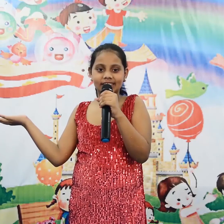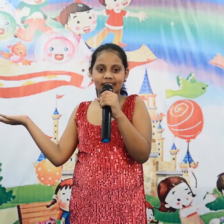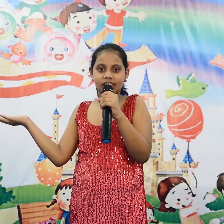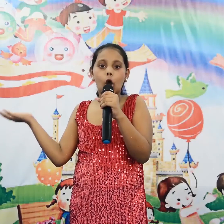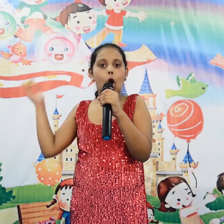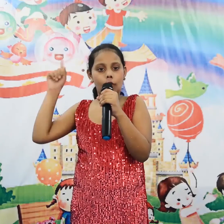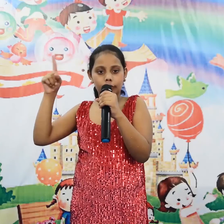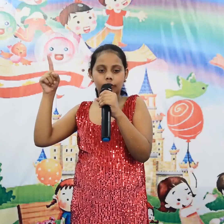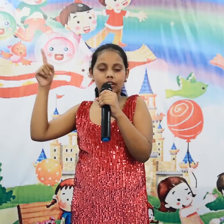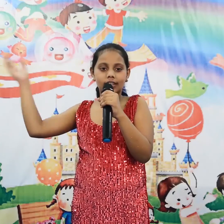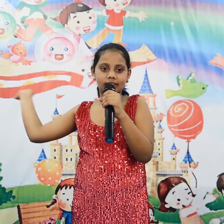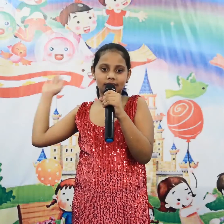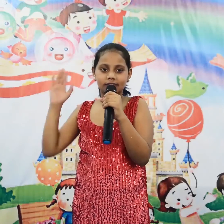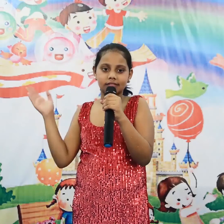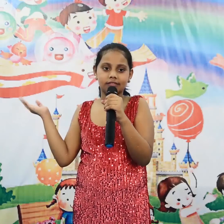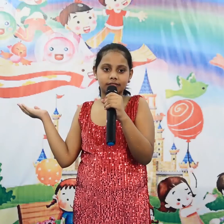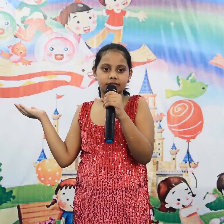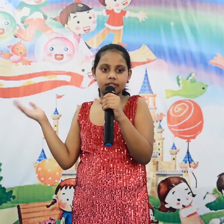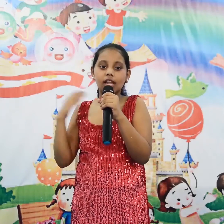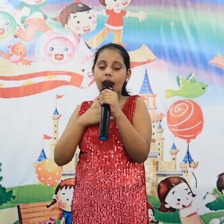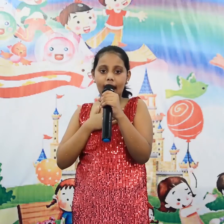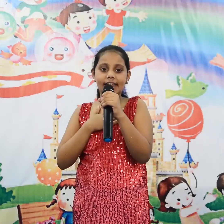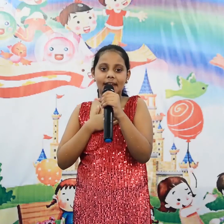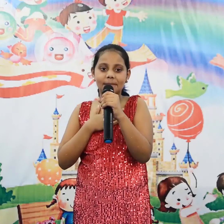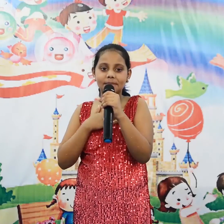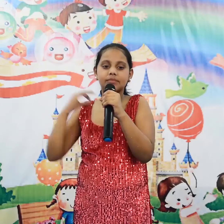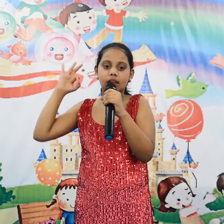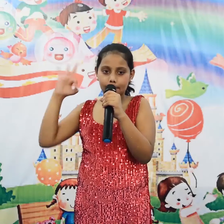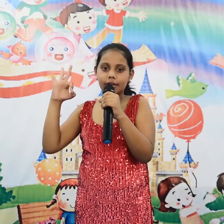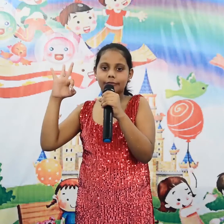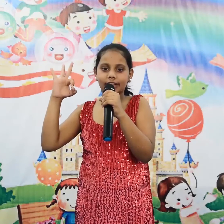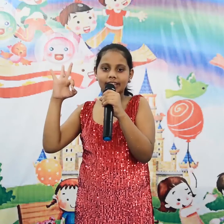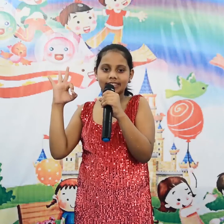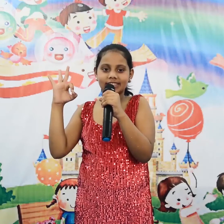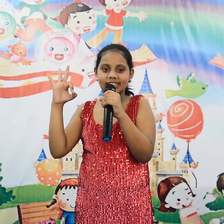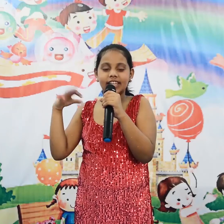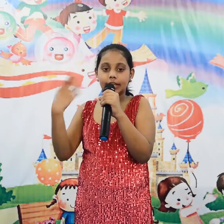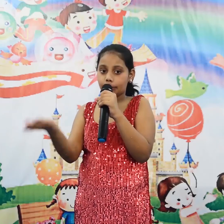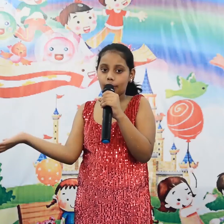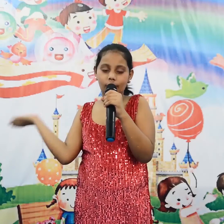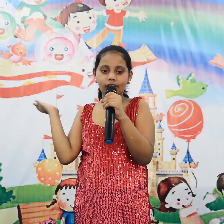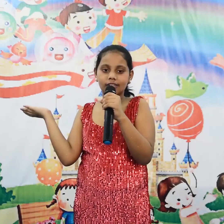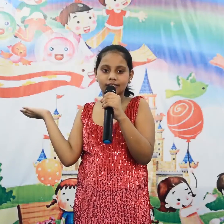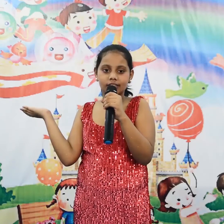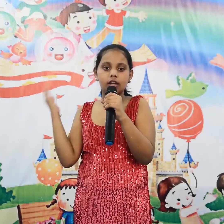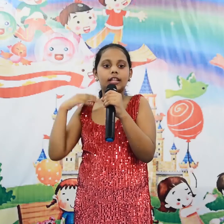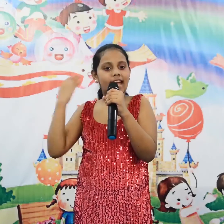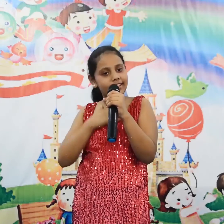light of the world. I am perfect in